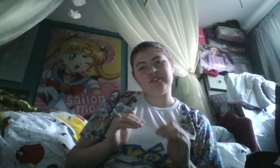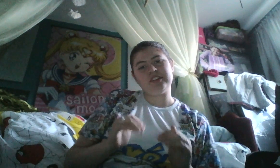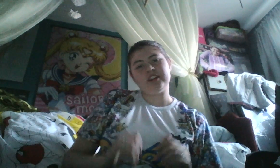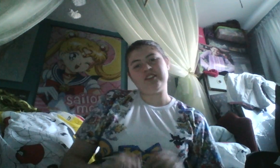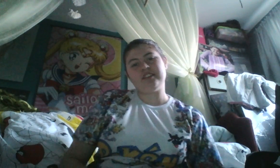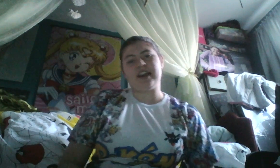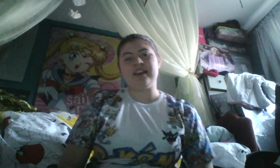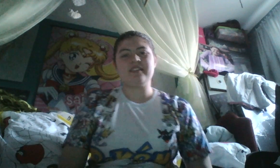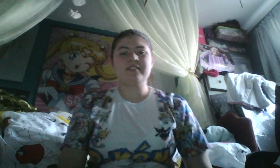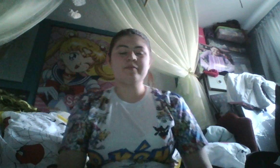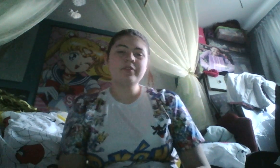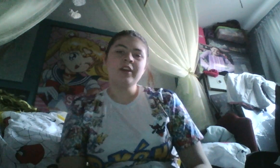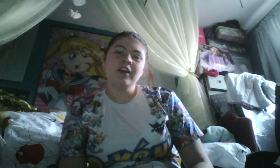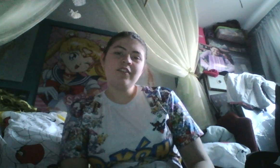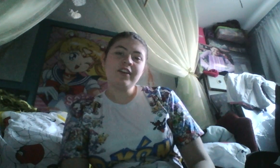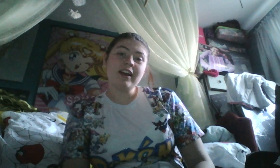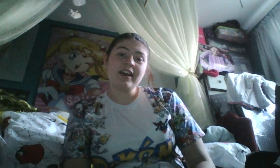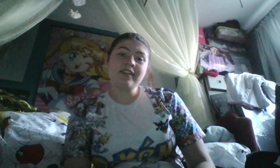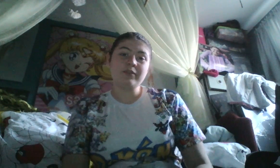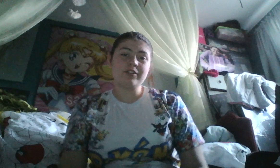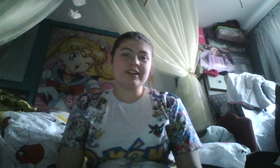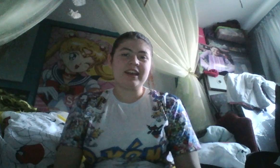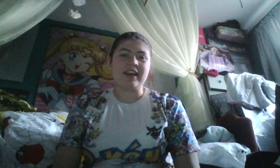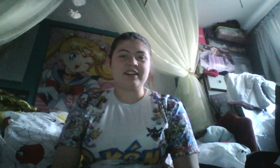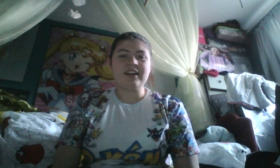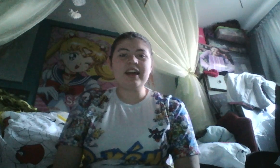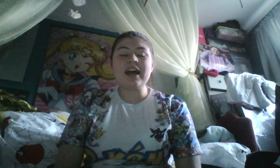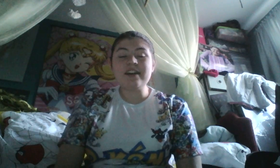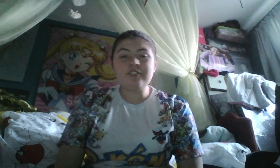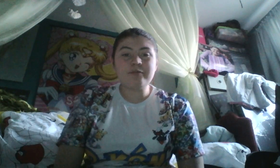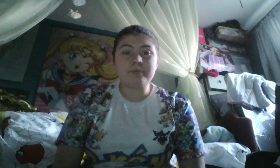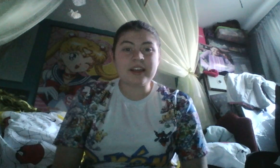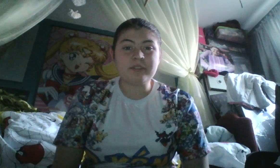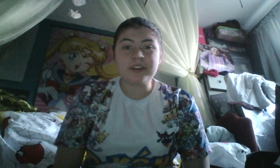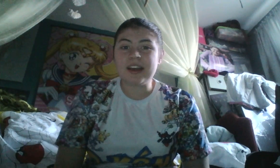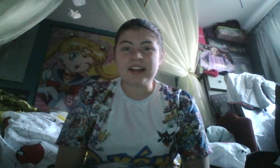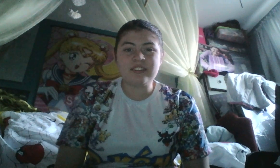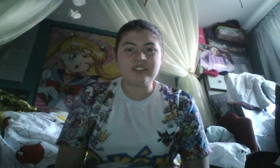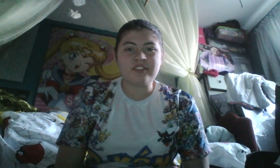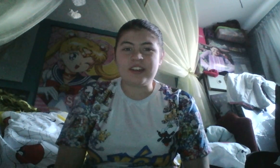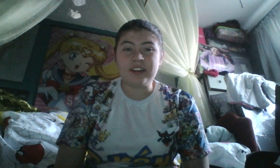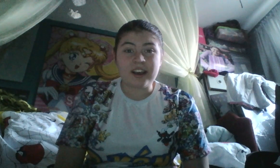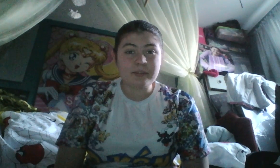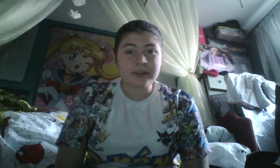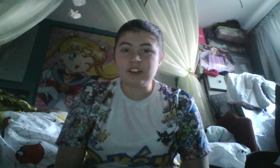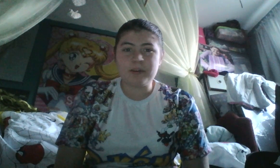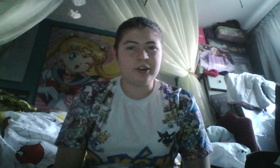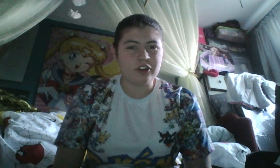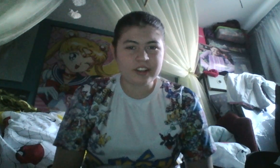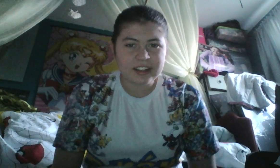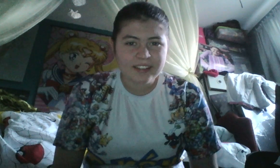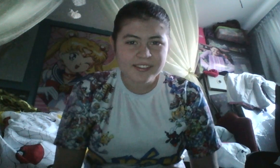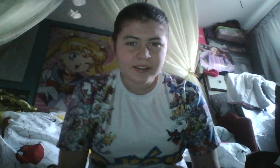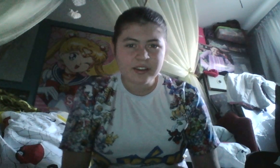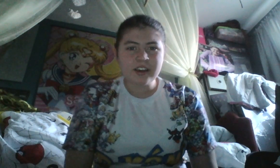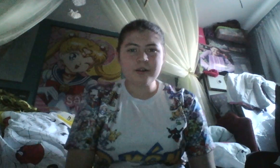the last few days. Have you guys, when you were a kid, ever put your hands to your eyes pretending you have binoculars?